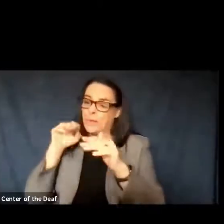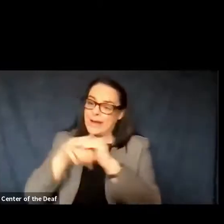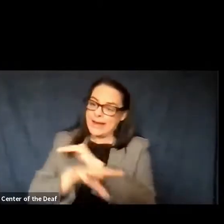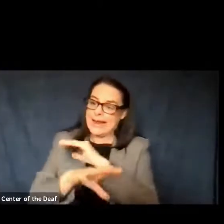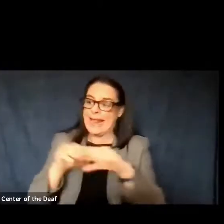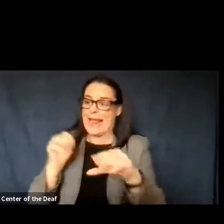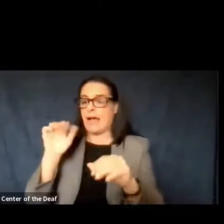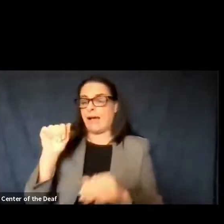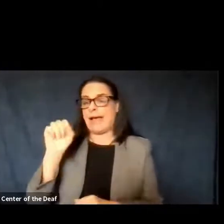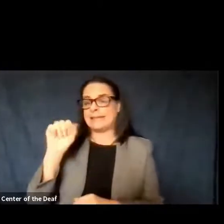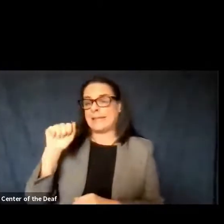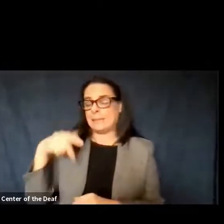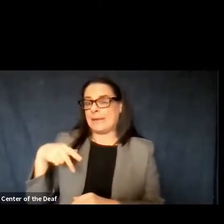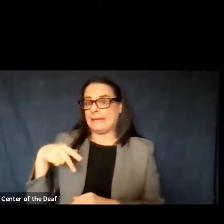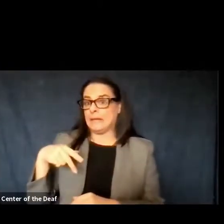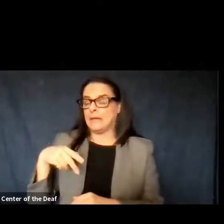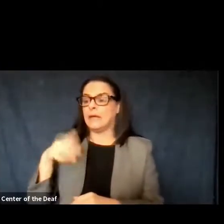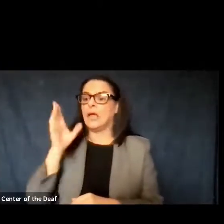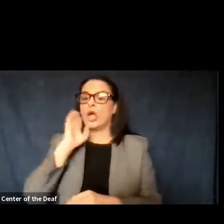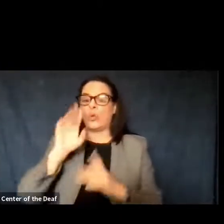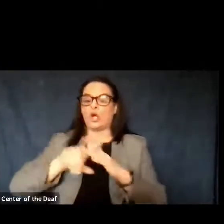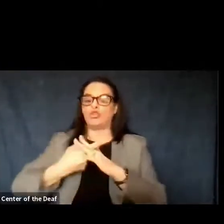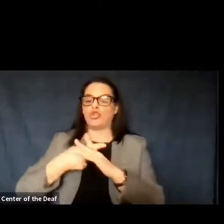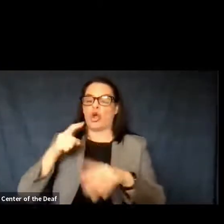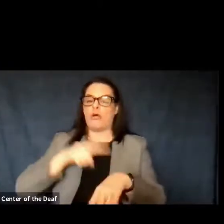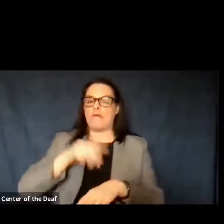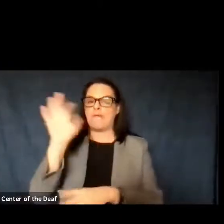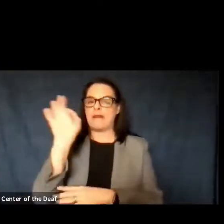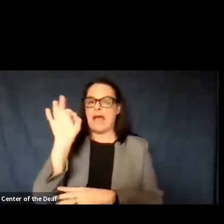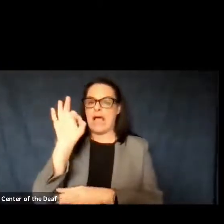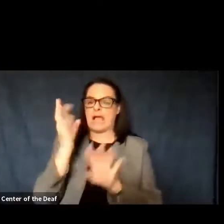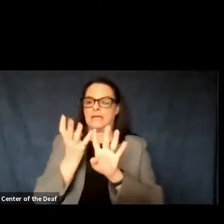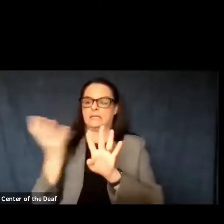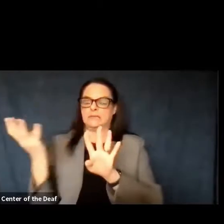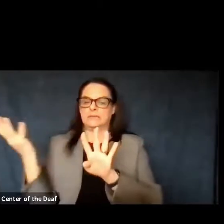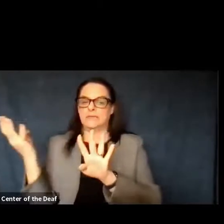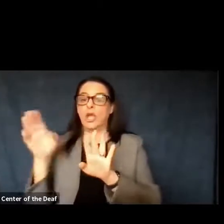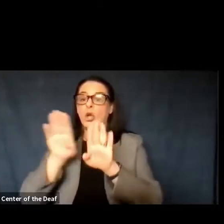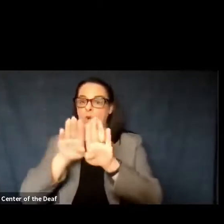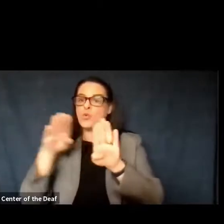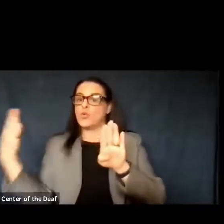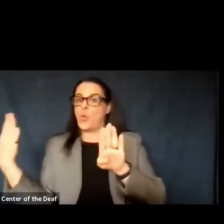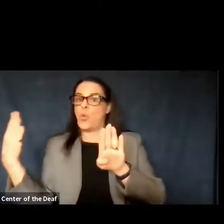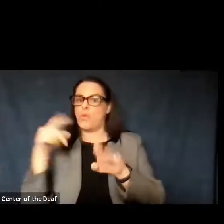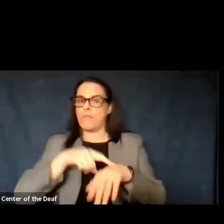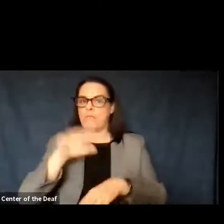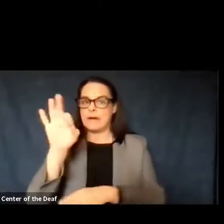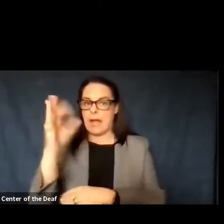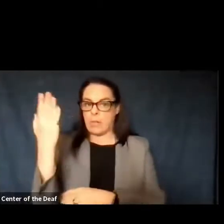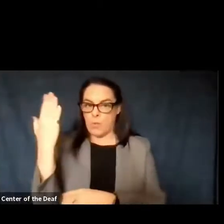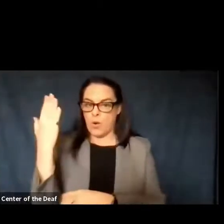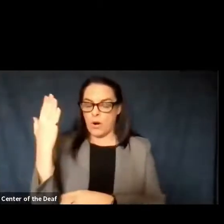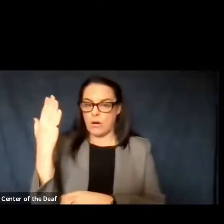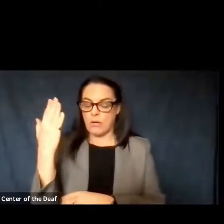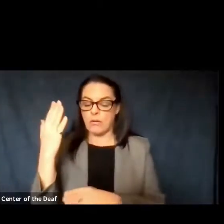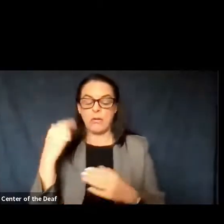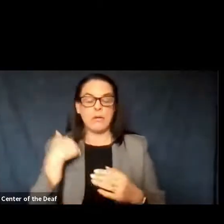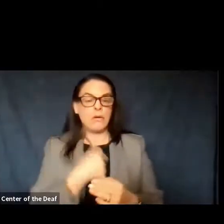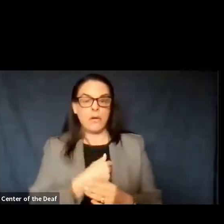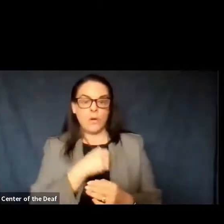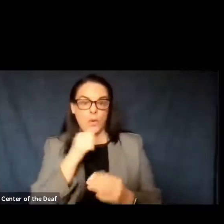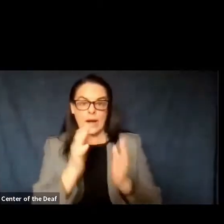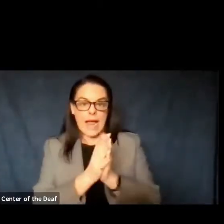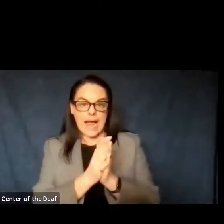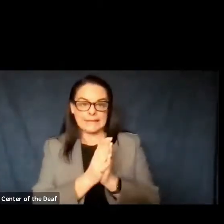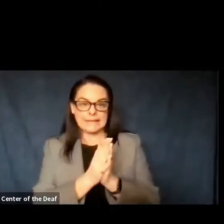to be a queuing at 9. That's when that begins. The door opens at 9 a.m. So again, we are not asking,